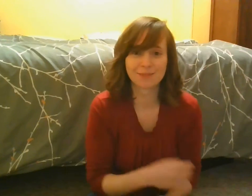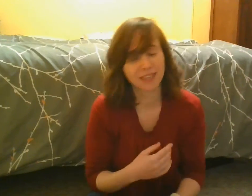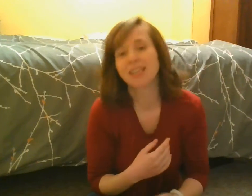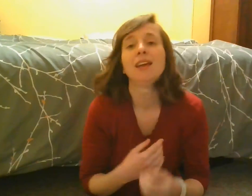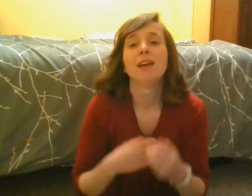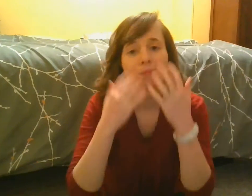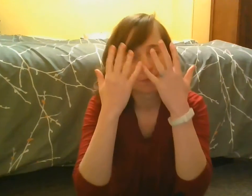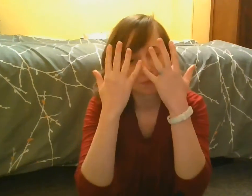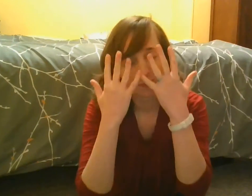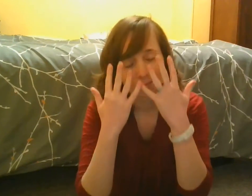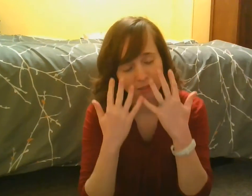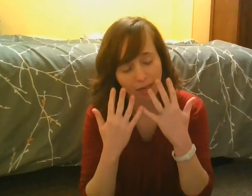feeling sad.